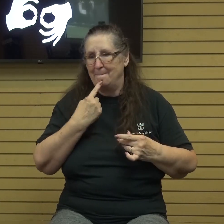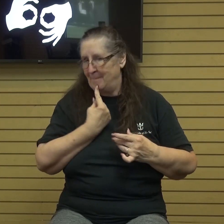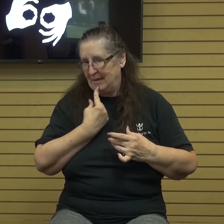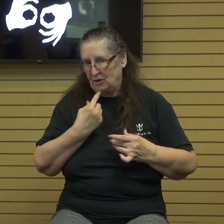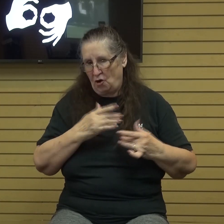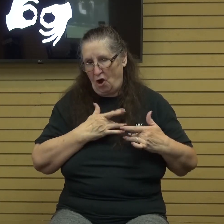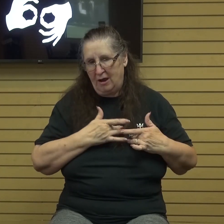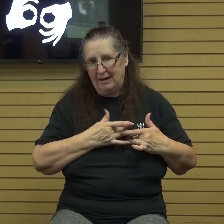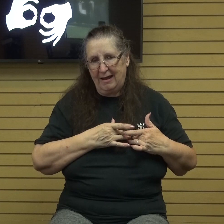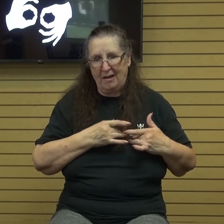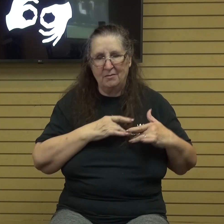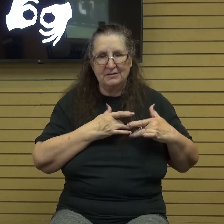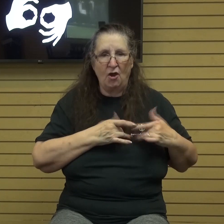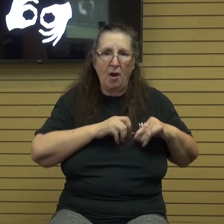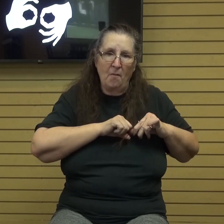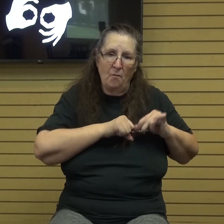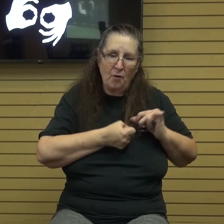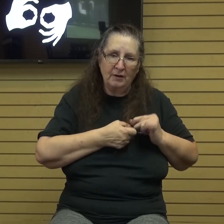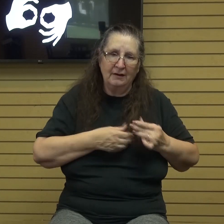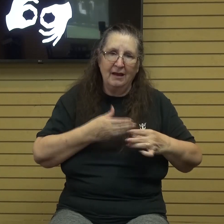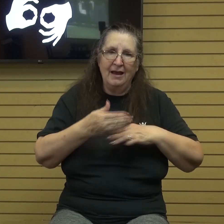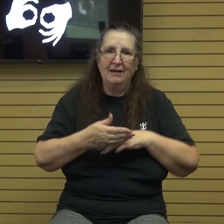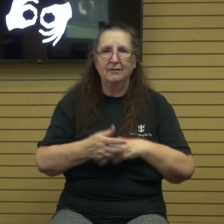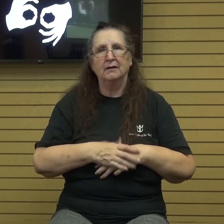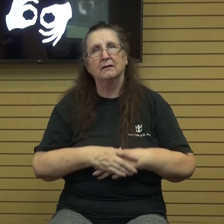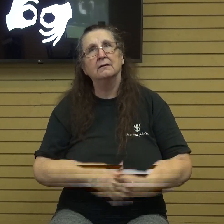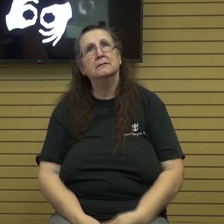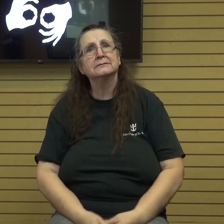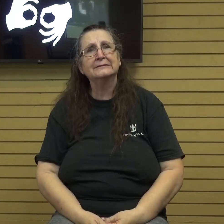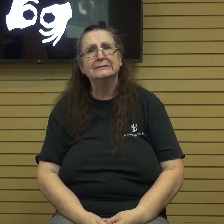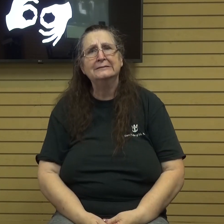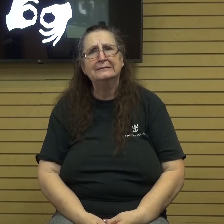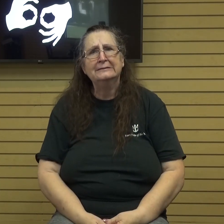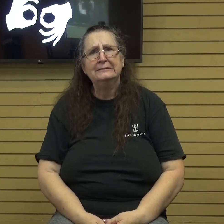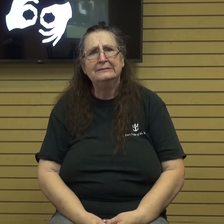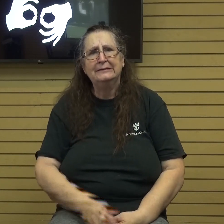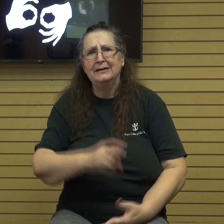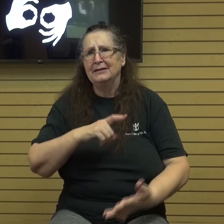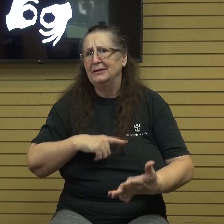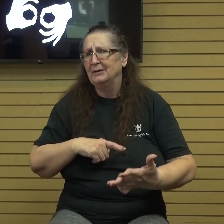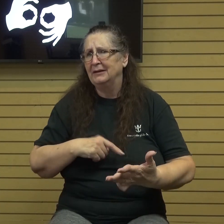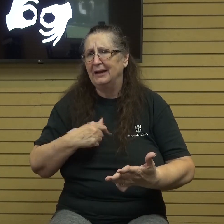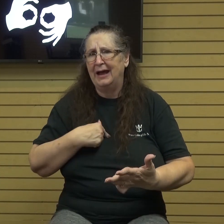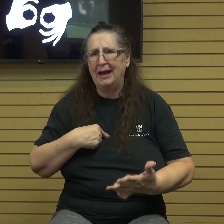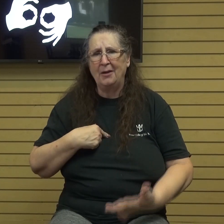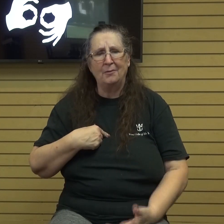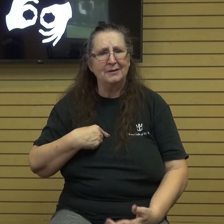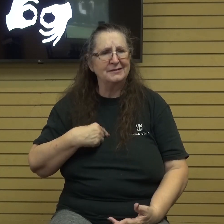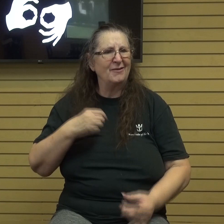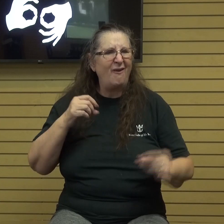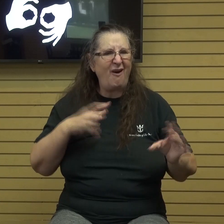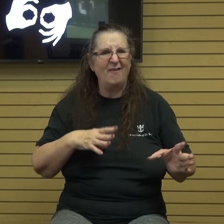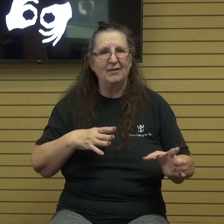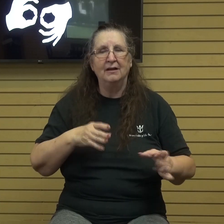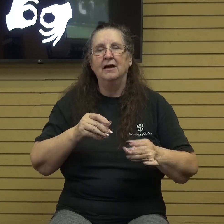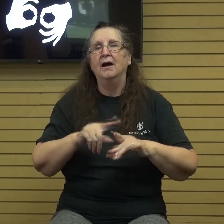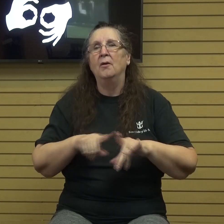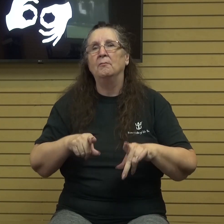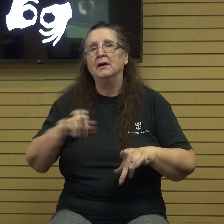I heartbroken after, because it was just the Lord, even though I was a jerk, the Lord blessed me tremendously